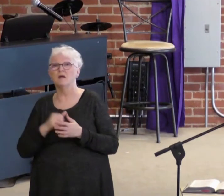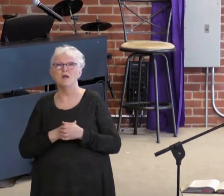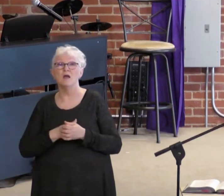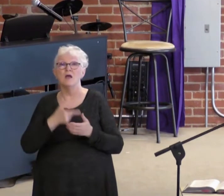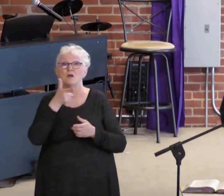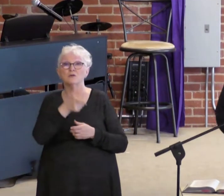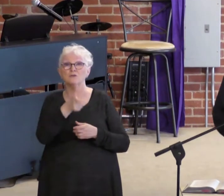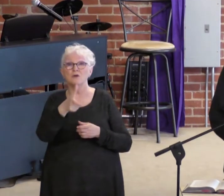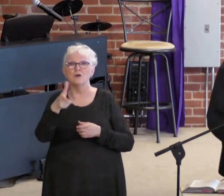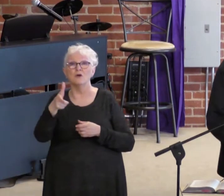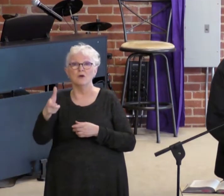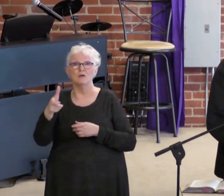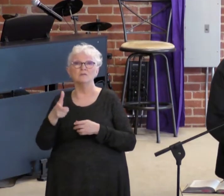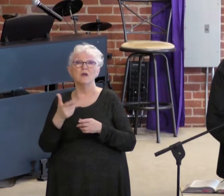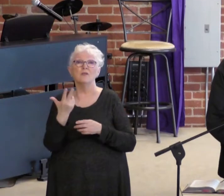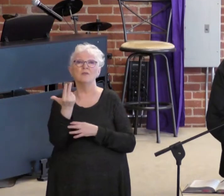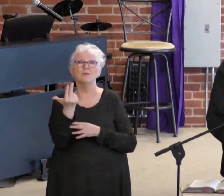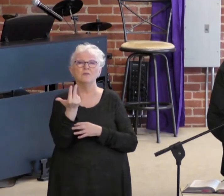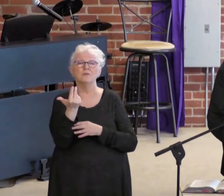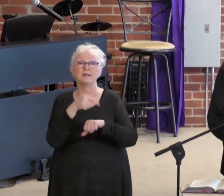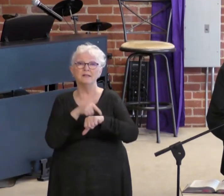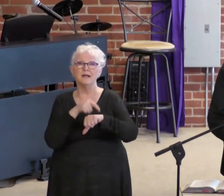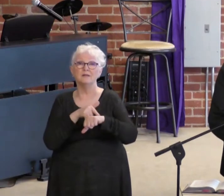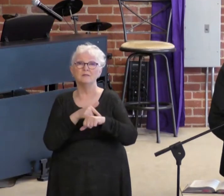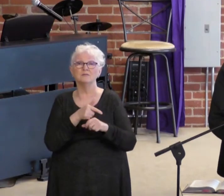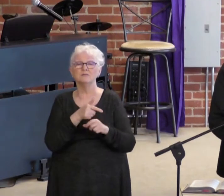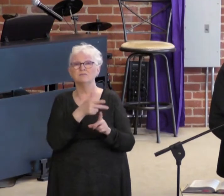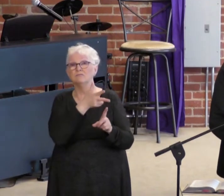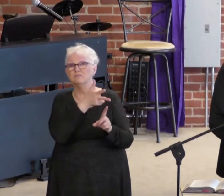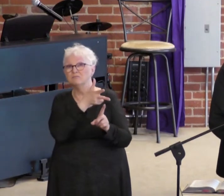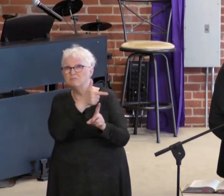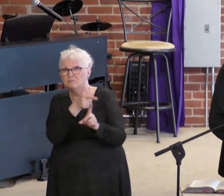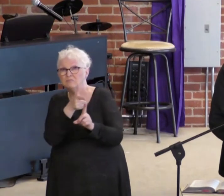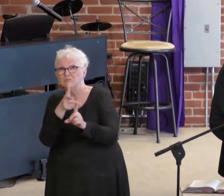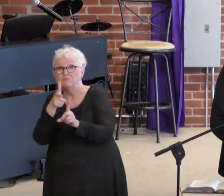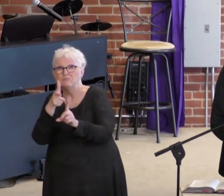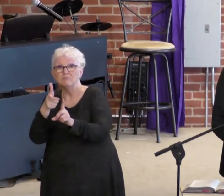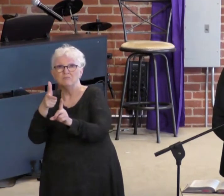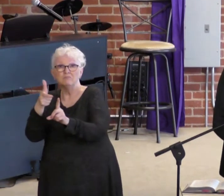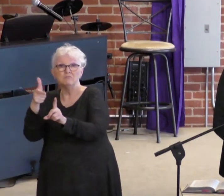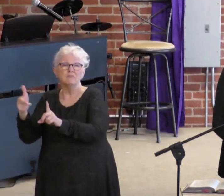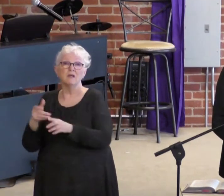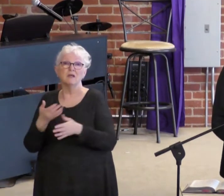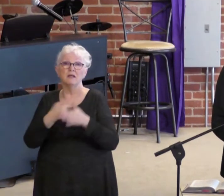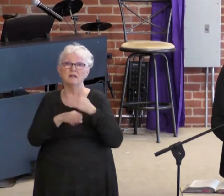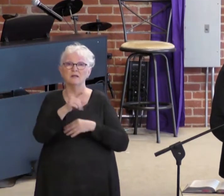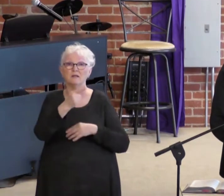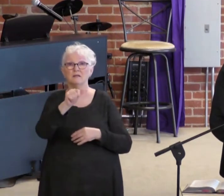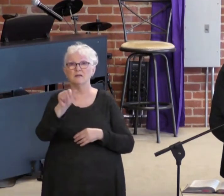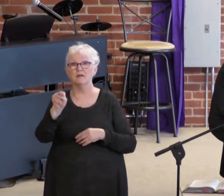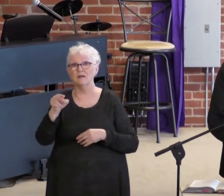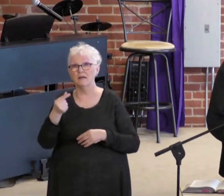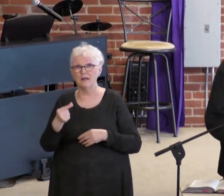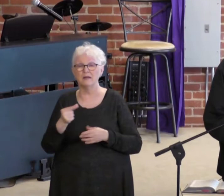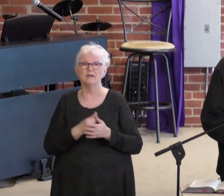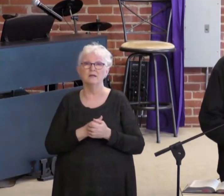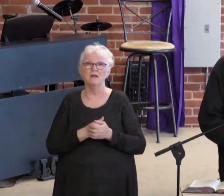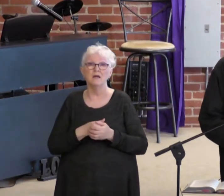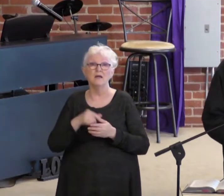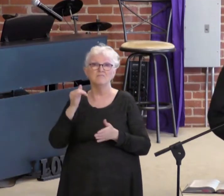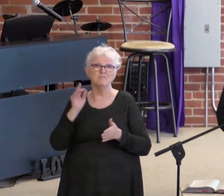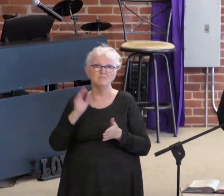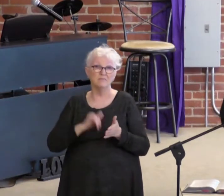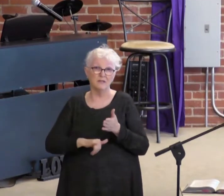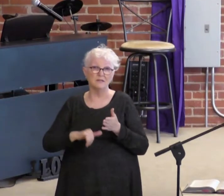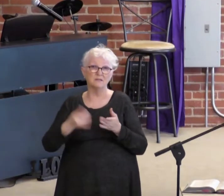he had been shot 13 times. His body was riddled. He was in a gang, and that's what happened. And he was